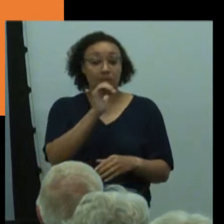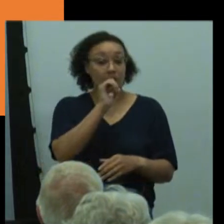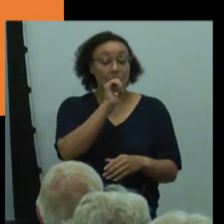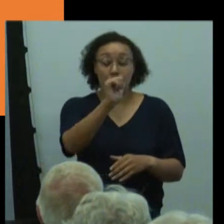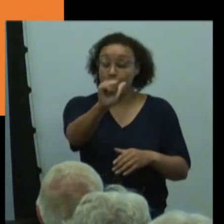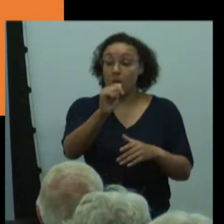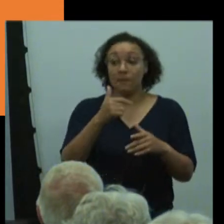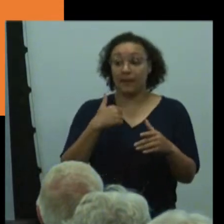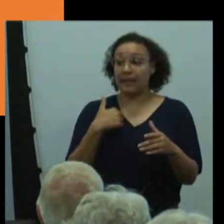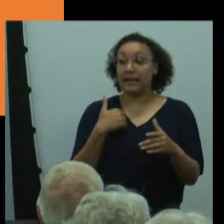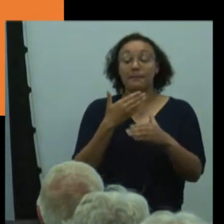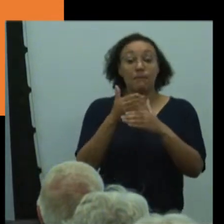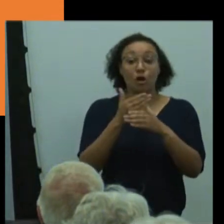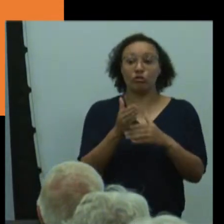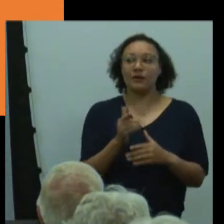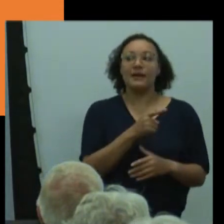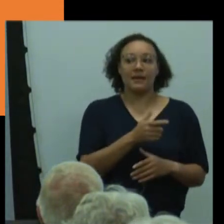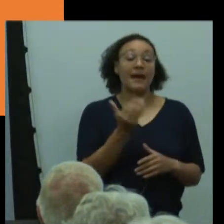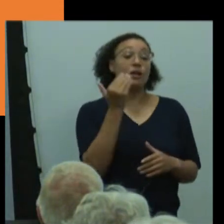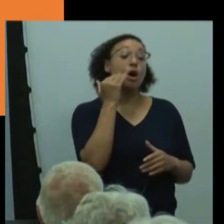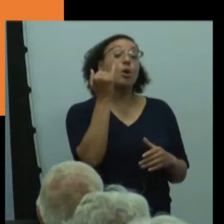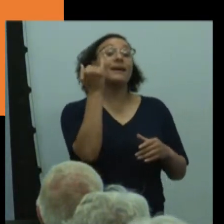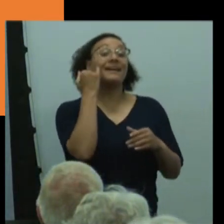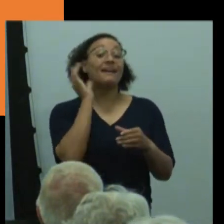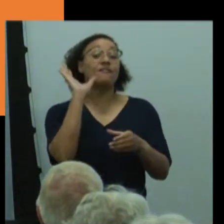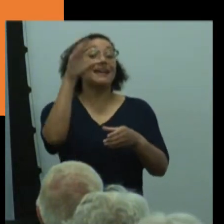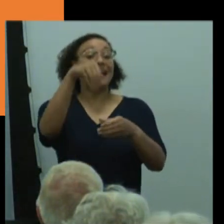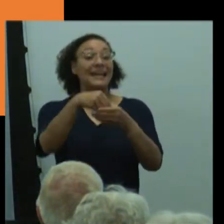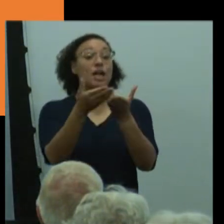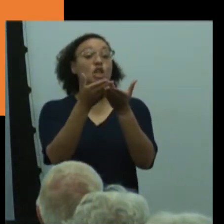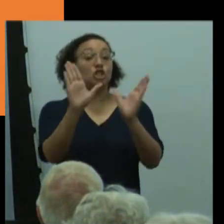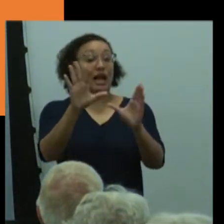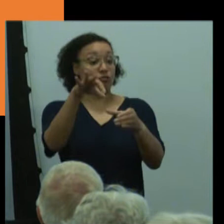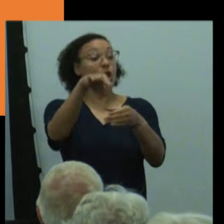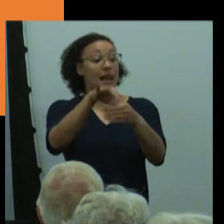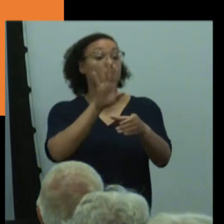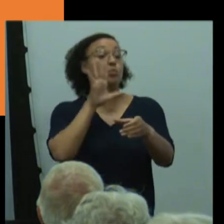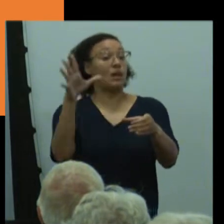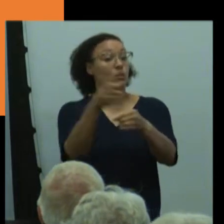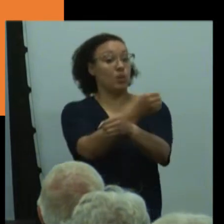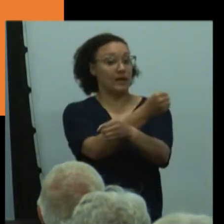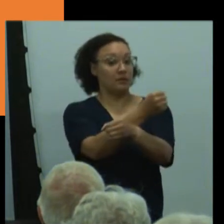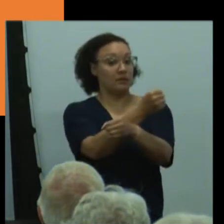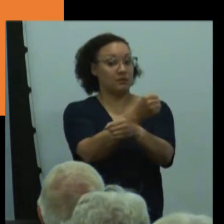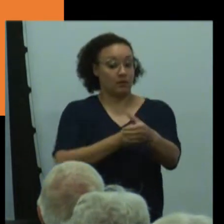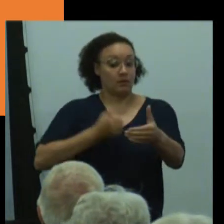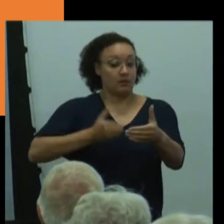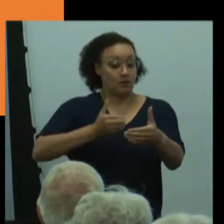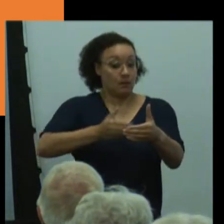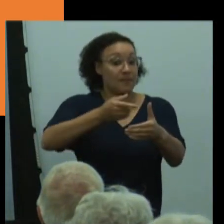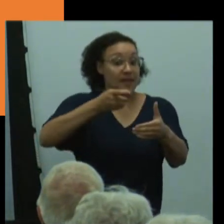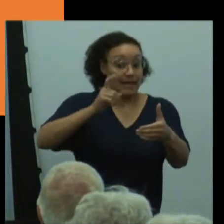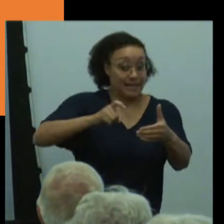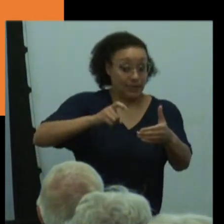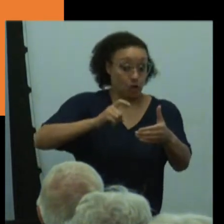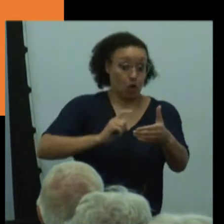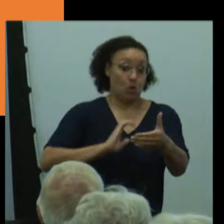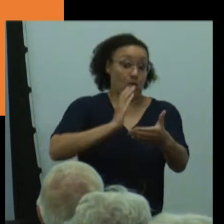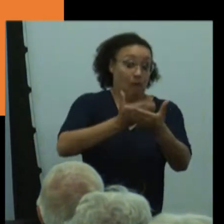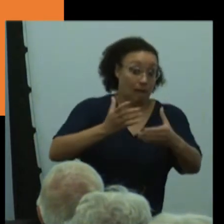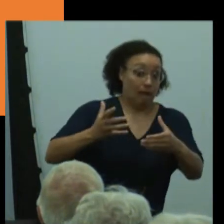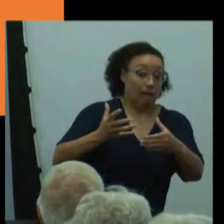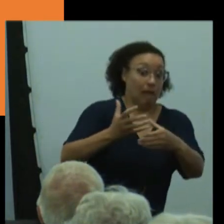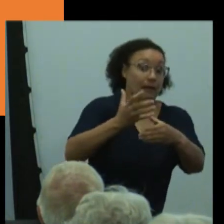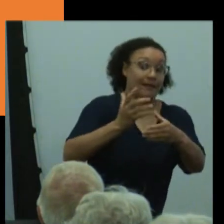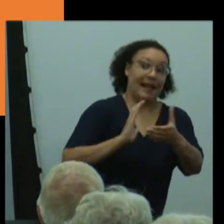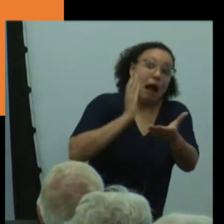they get to the general election, they will win. But they got to get to the general election first, which means